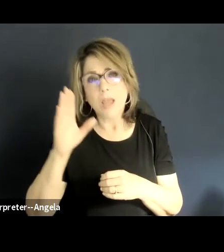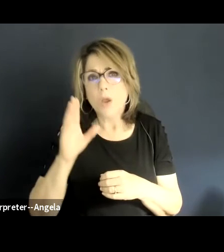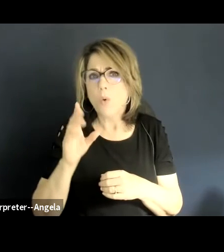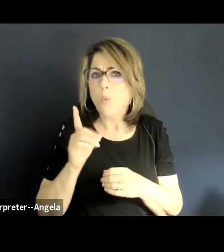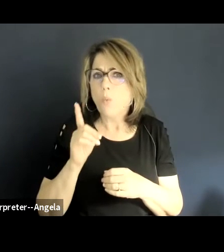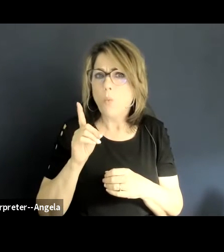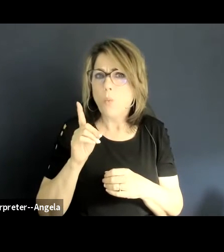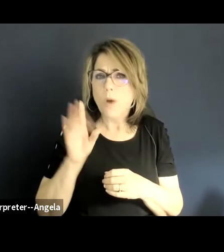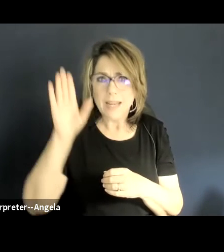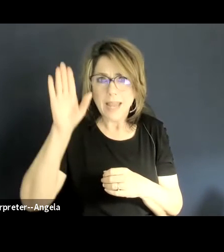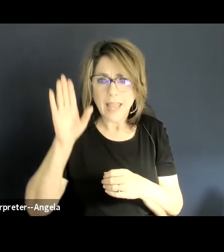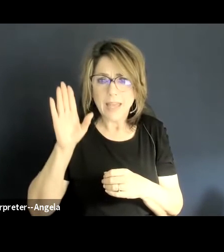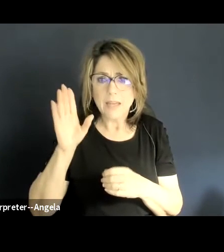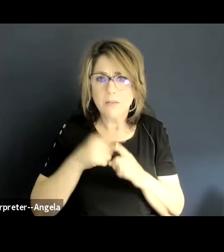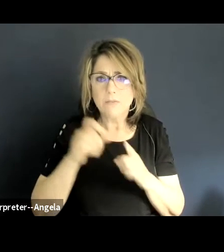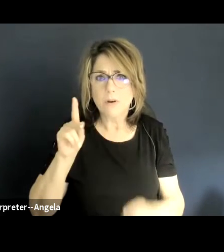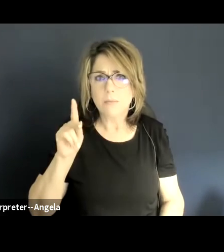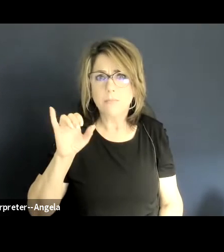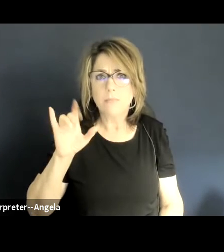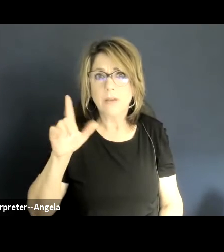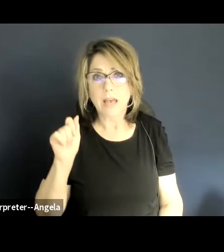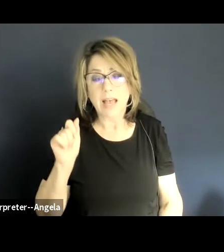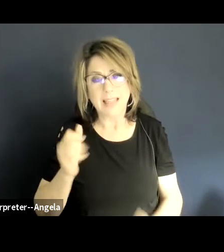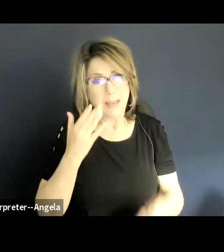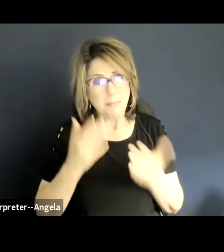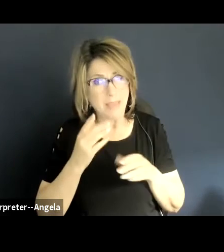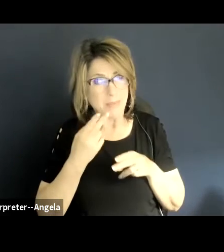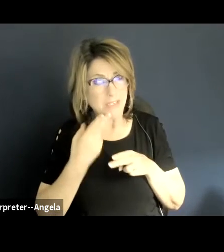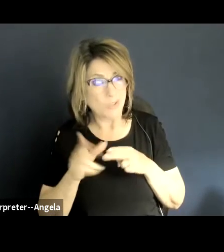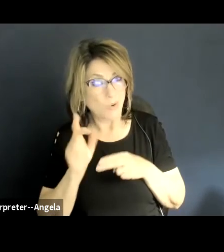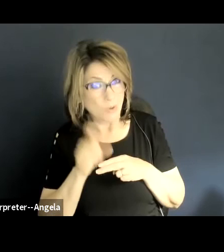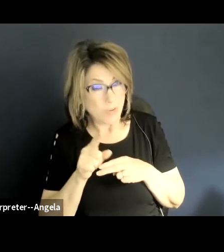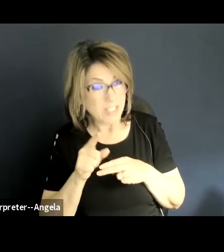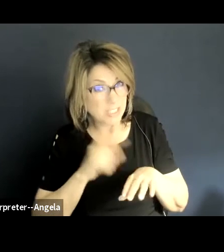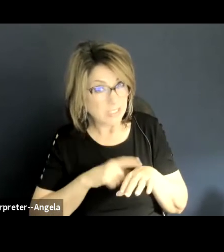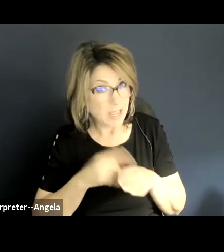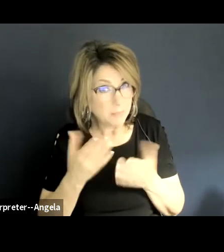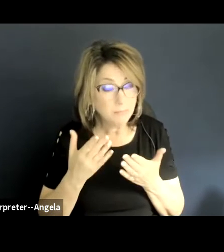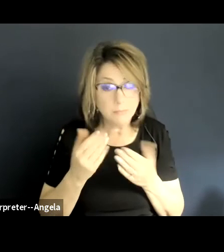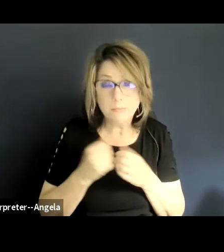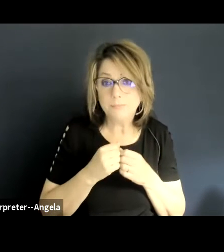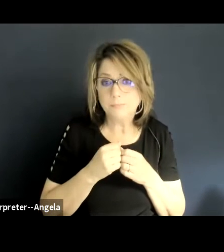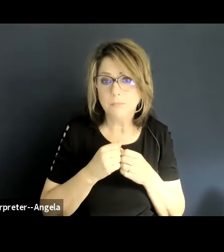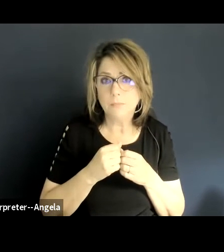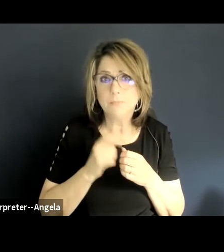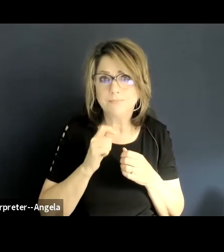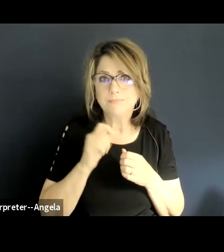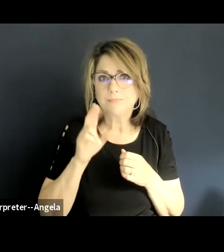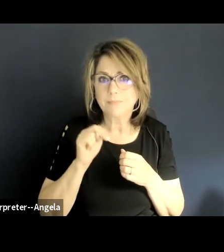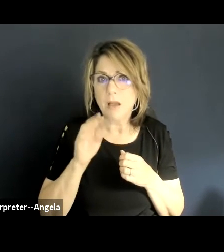one hand raised from Kyla, and we might have time for a short question. Kyla, you should be able to unmute.